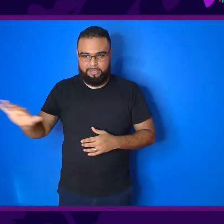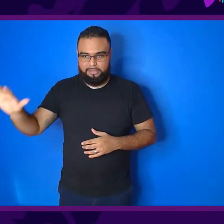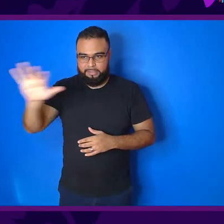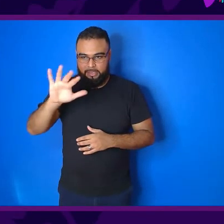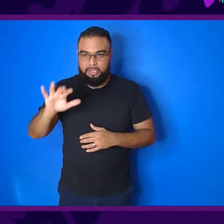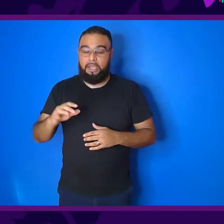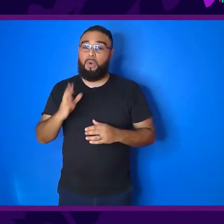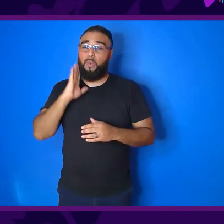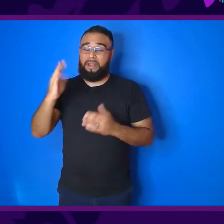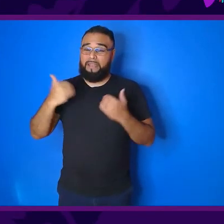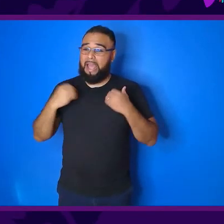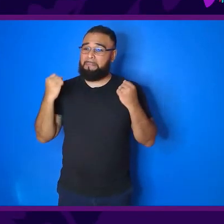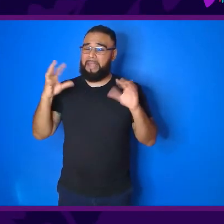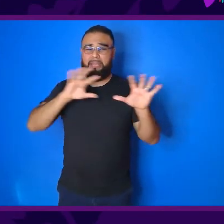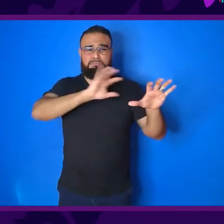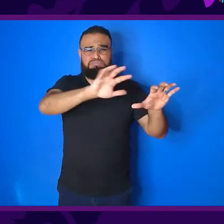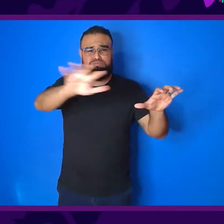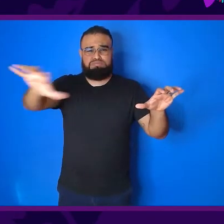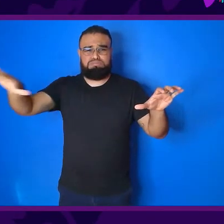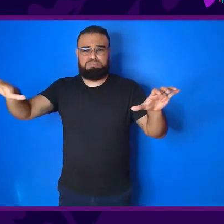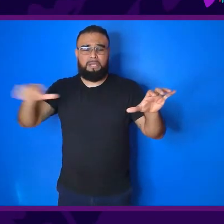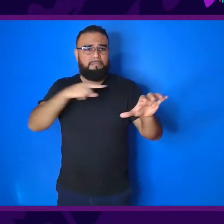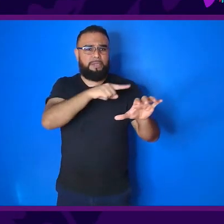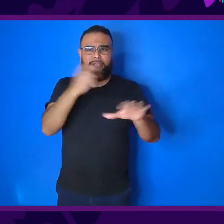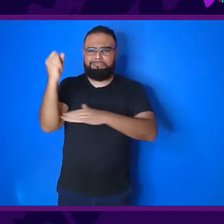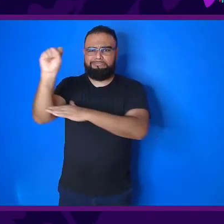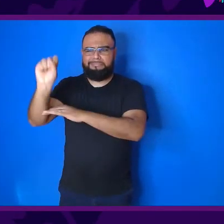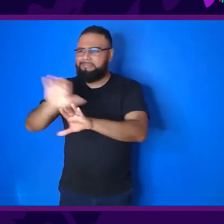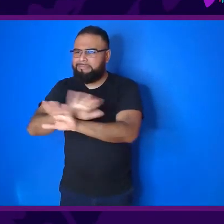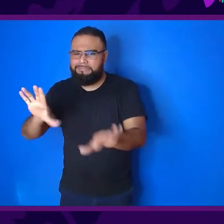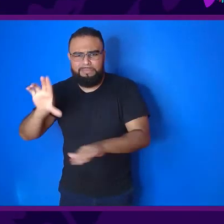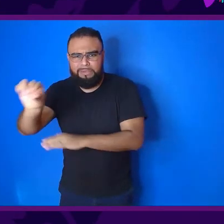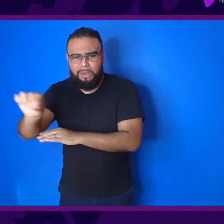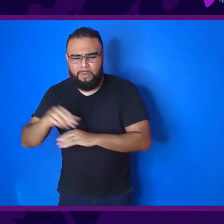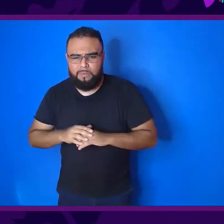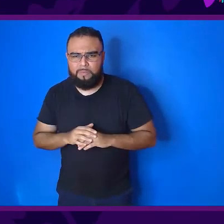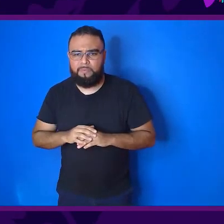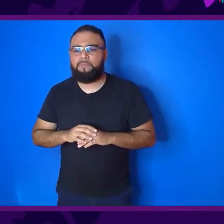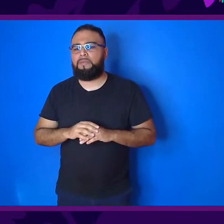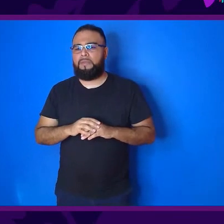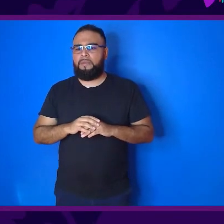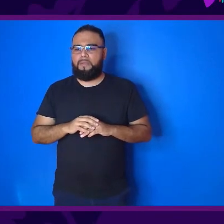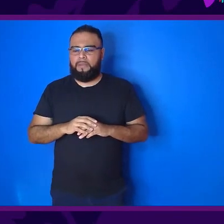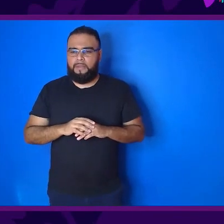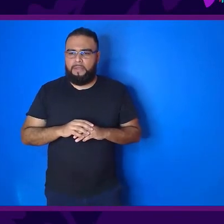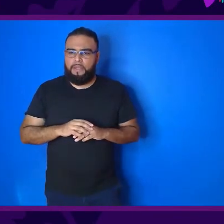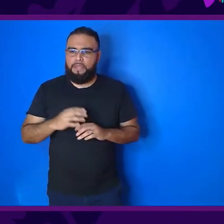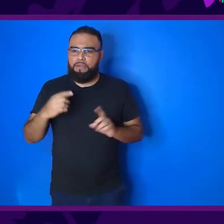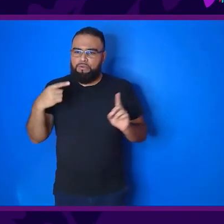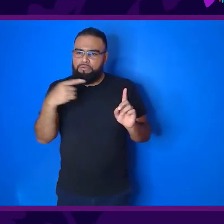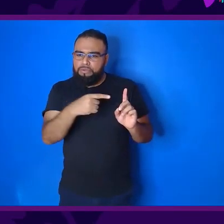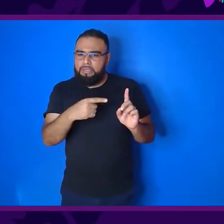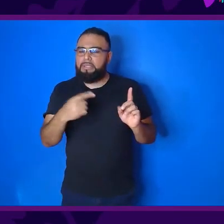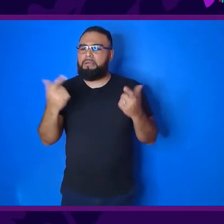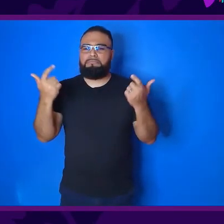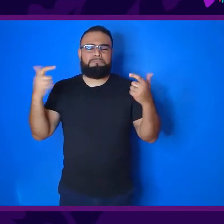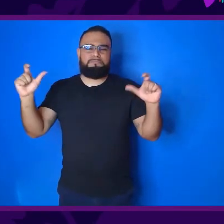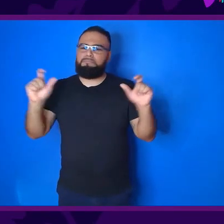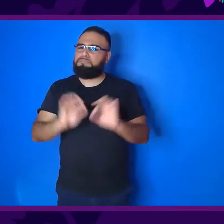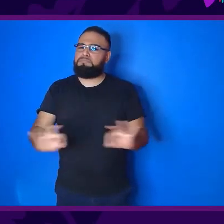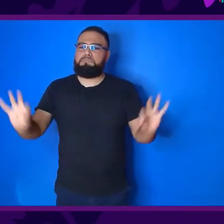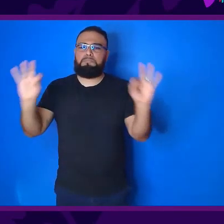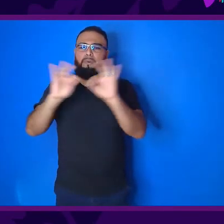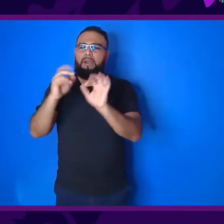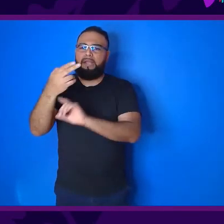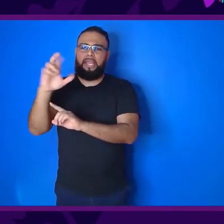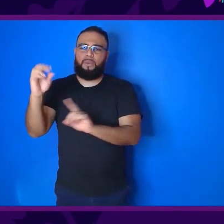great danger. And history will really write one of our big heroines of our country, of our world, and that is Jane Fonda. And